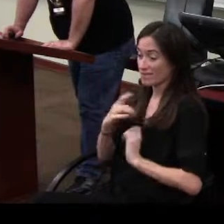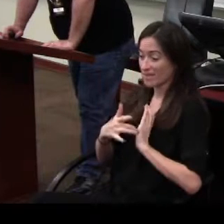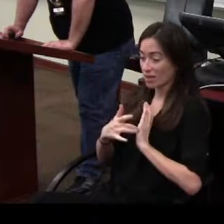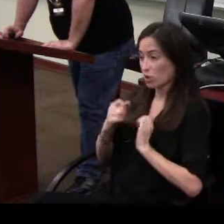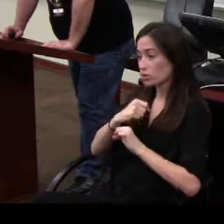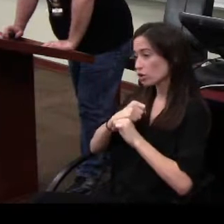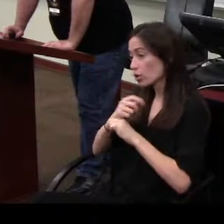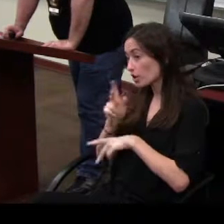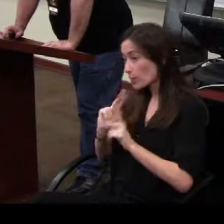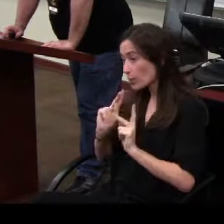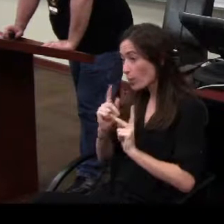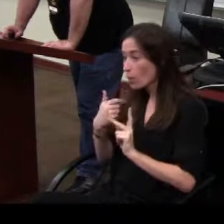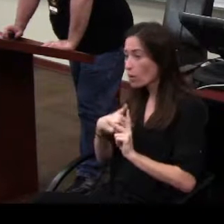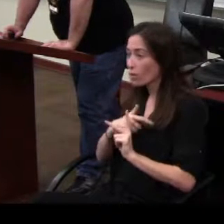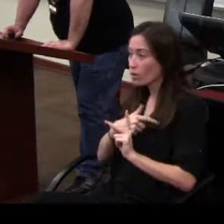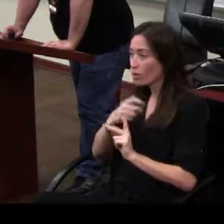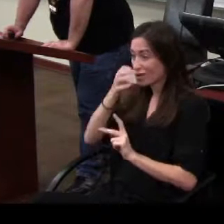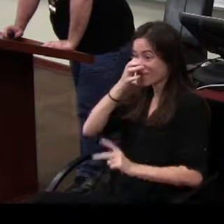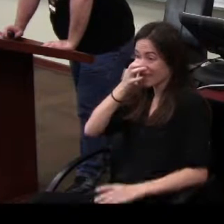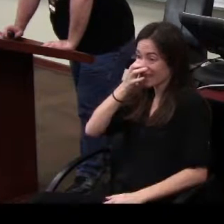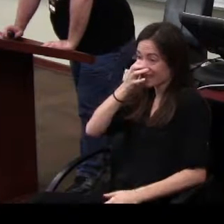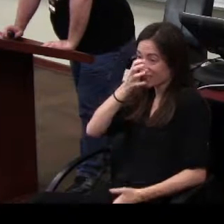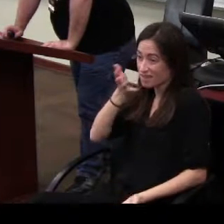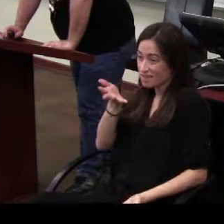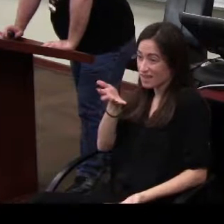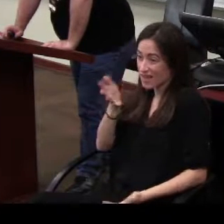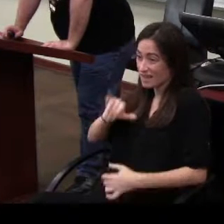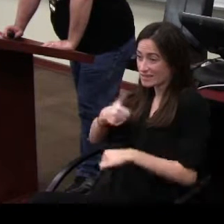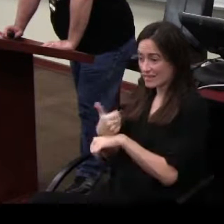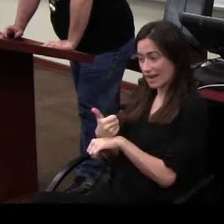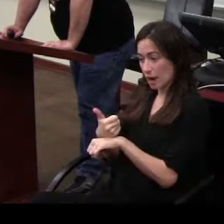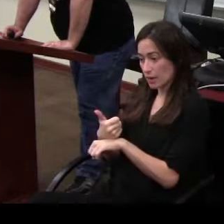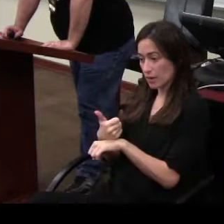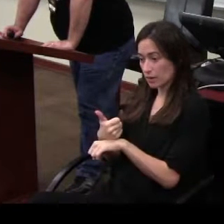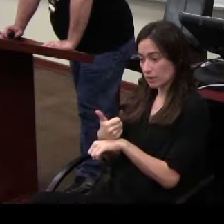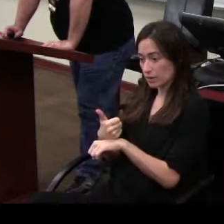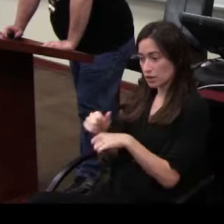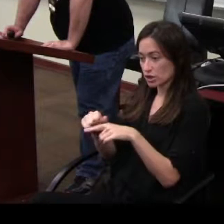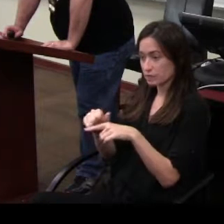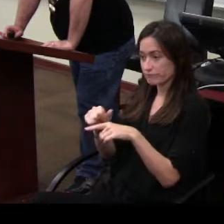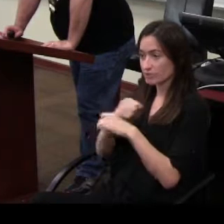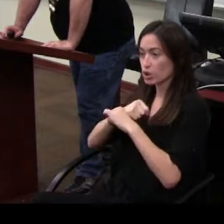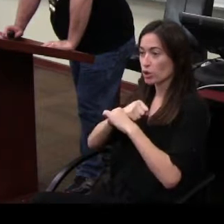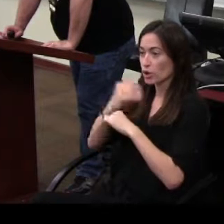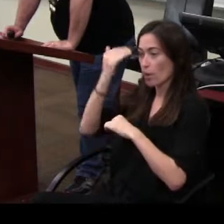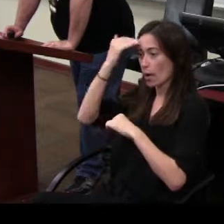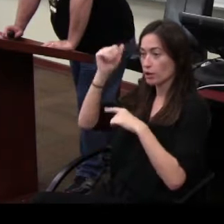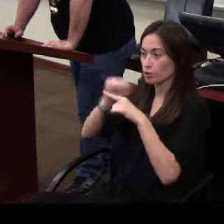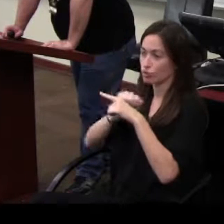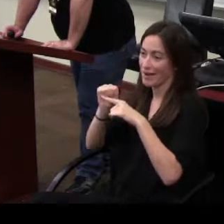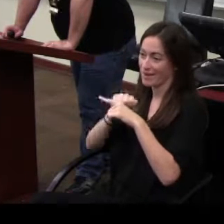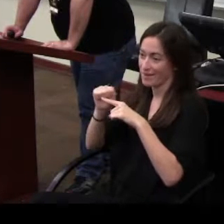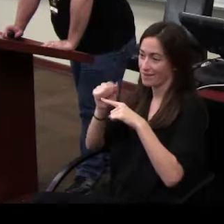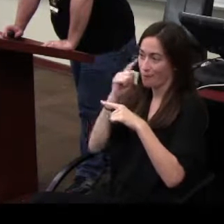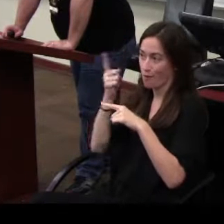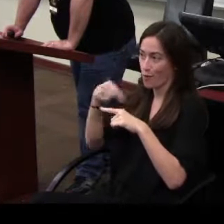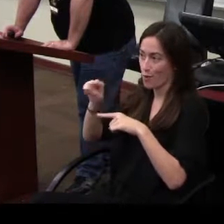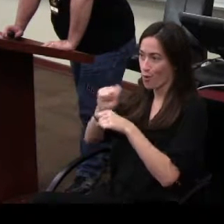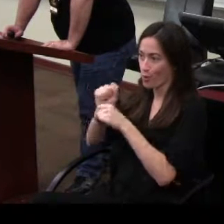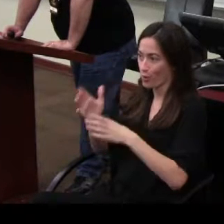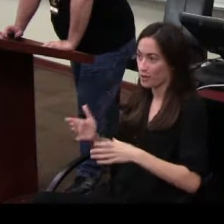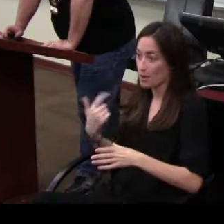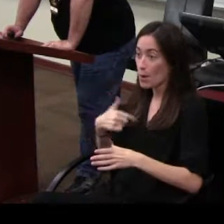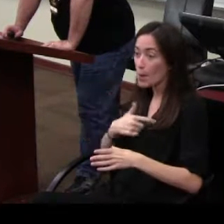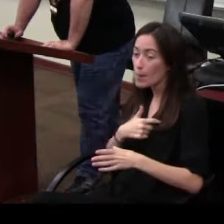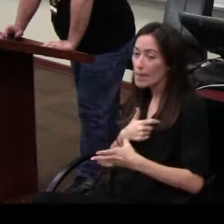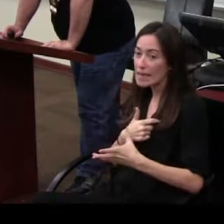people, we kind of stink at putting together meaningful security awareness training for your users, okay? We're all excited